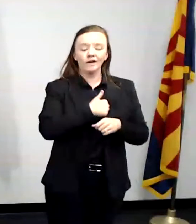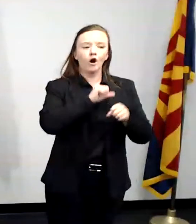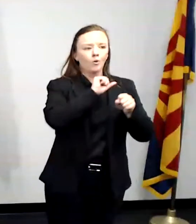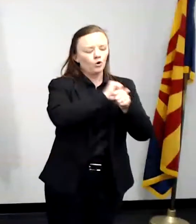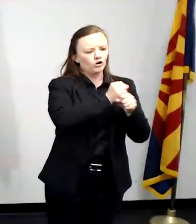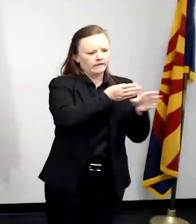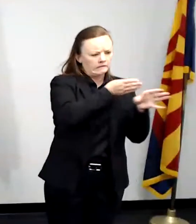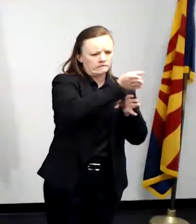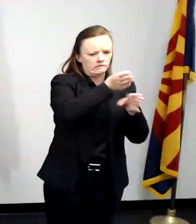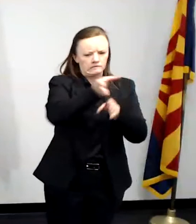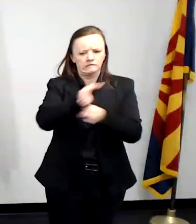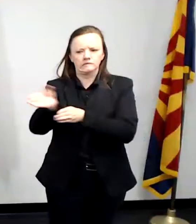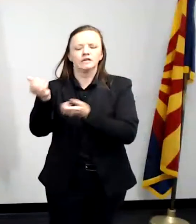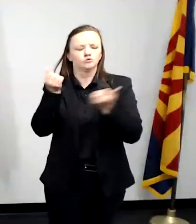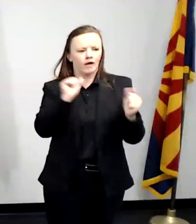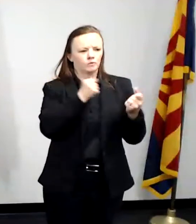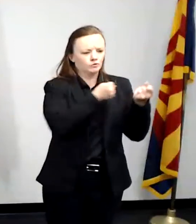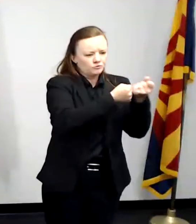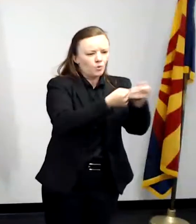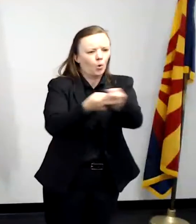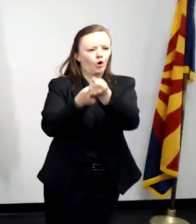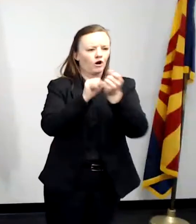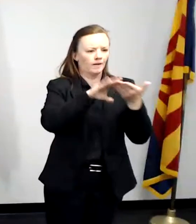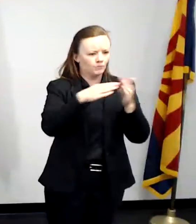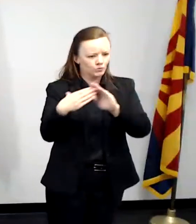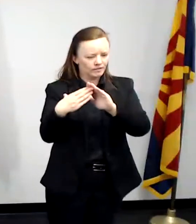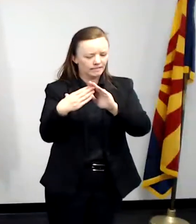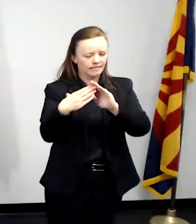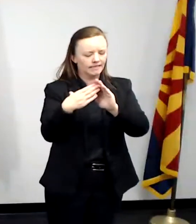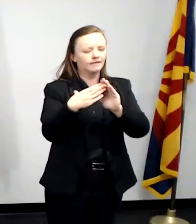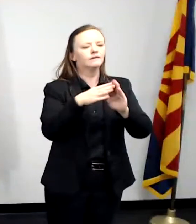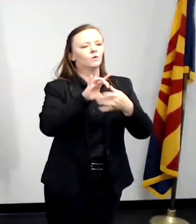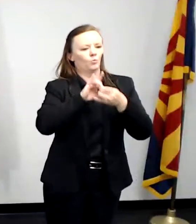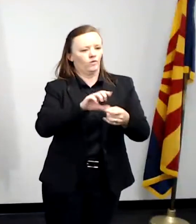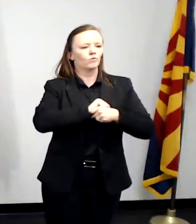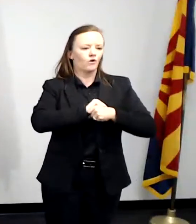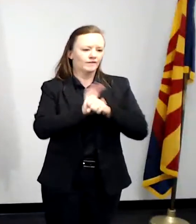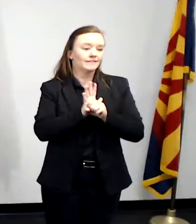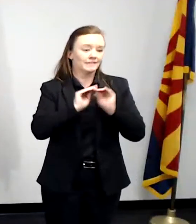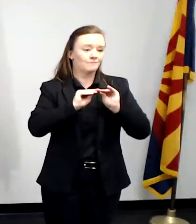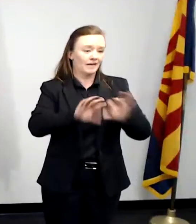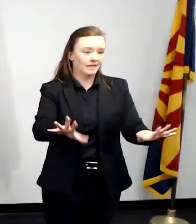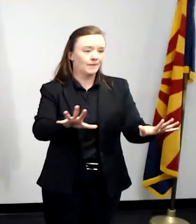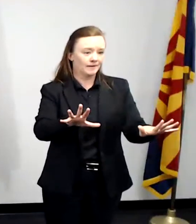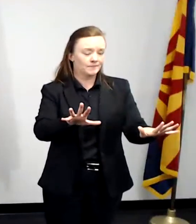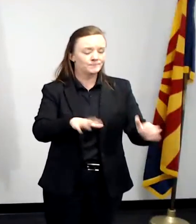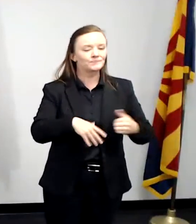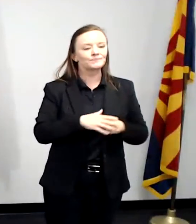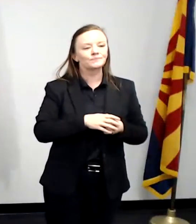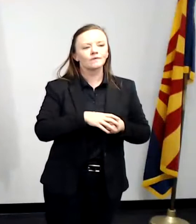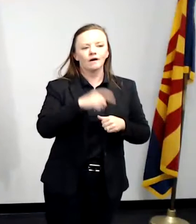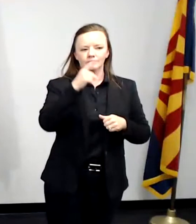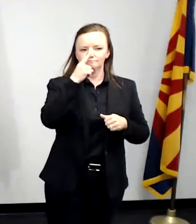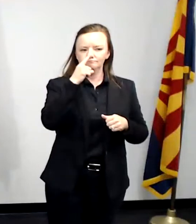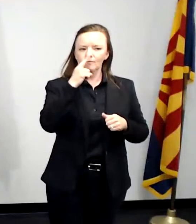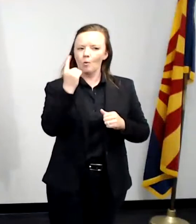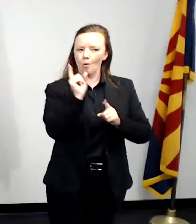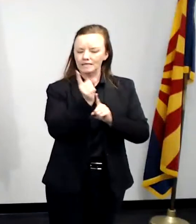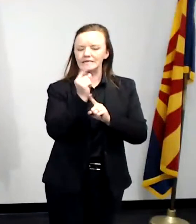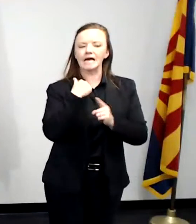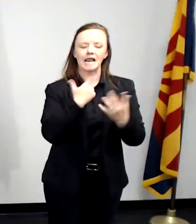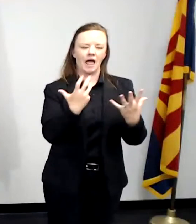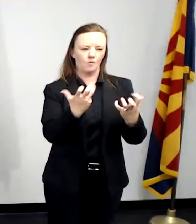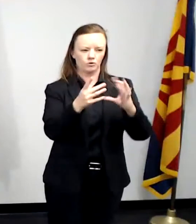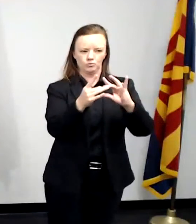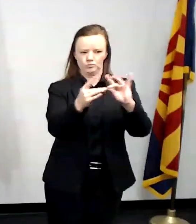to trying to find relief for our community whenever it comes to the COVID-19 pandemic. So if you'll indulge me for a second, one thing I did want to mention